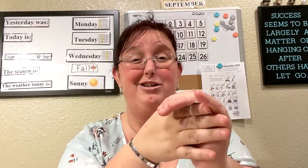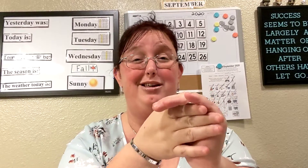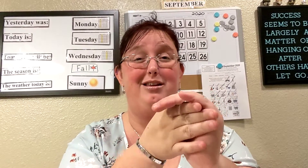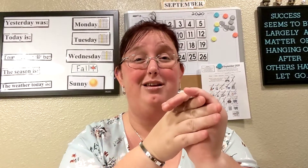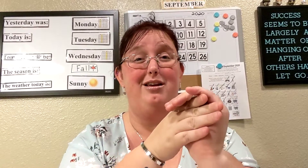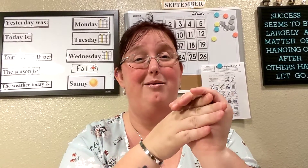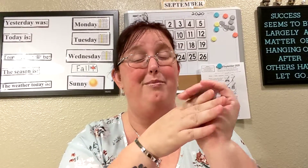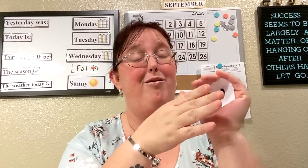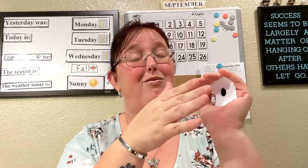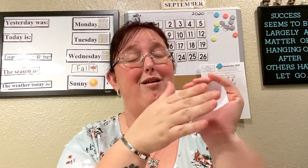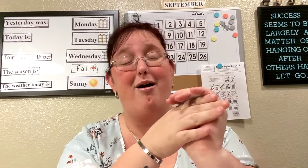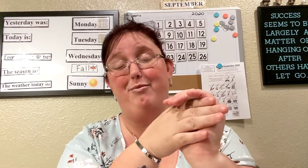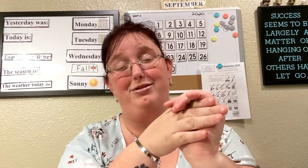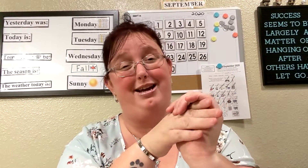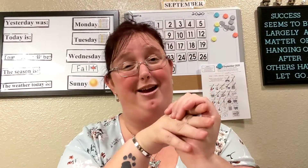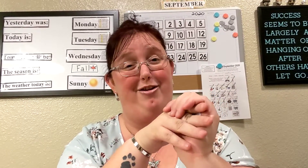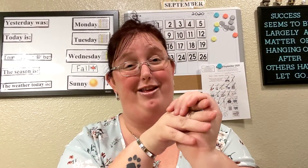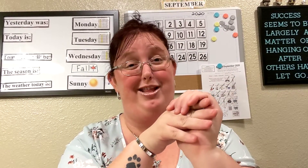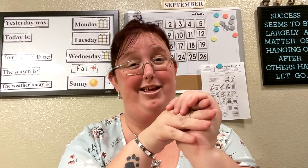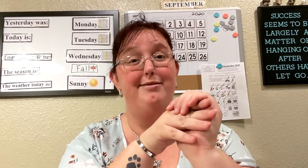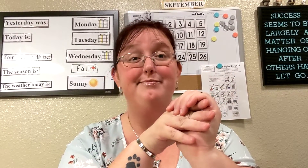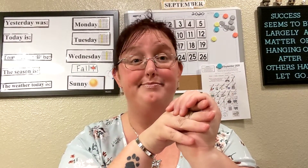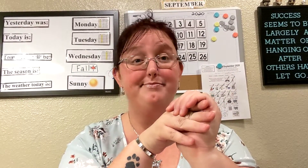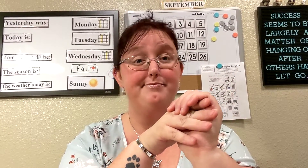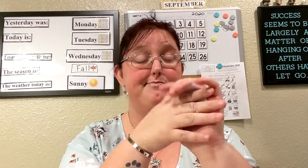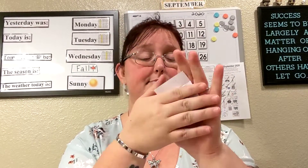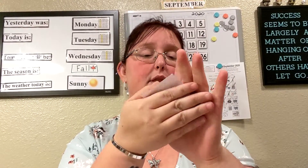should. I'm a lot more tired lately.